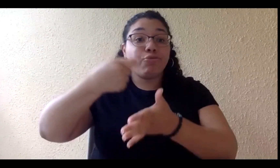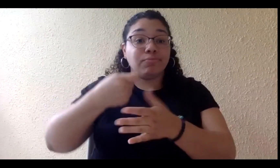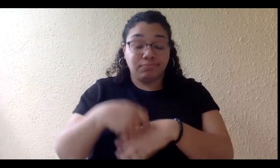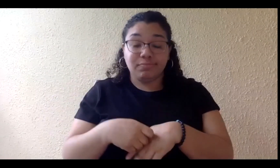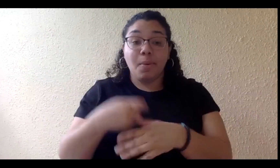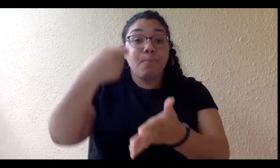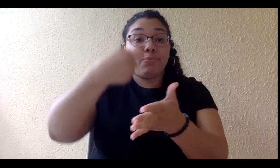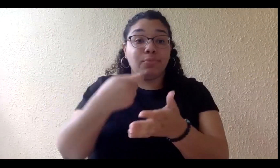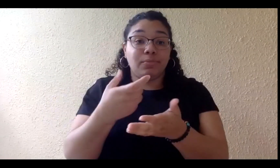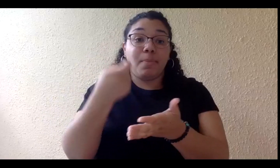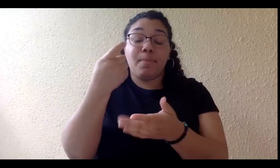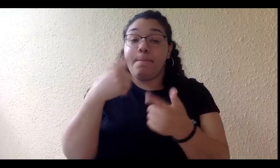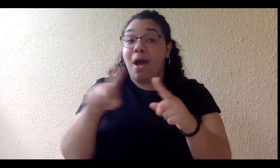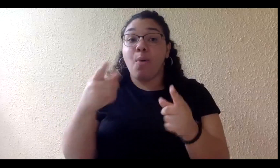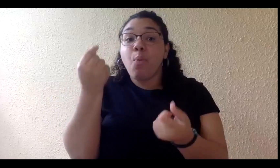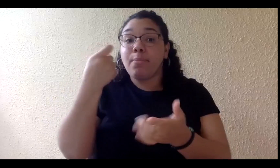approve what I wanted.